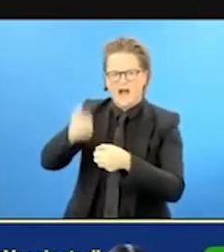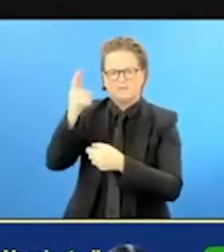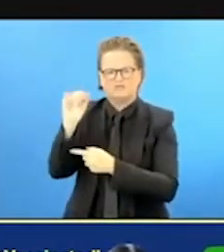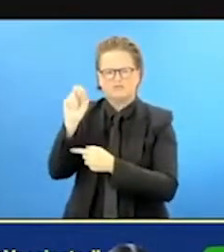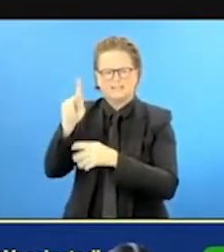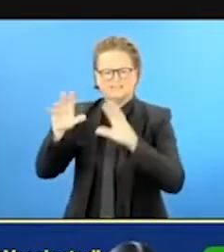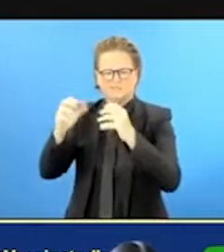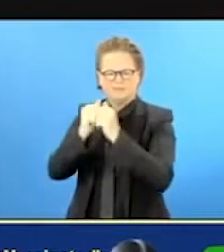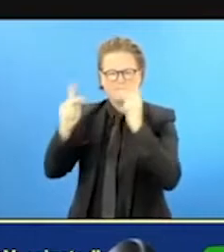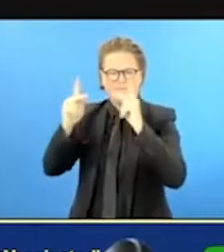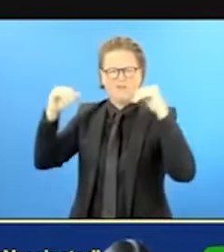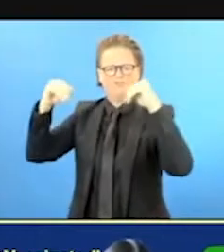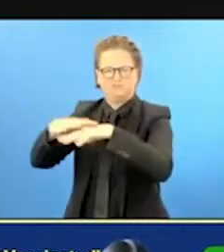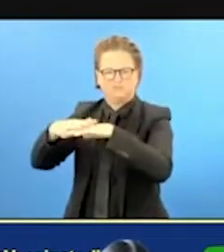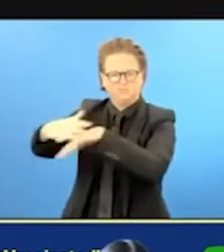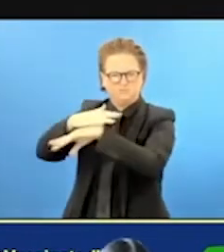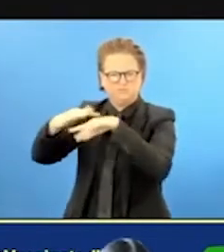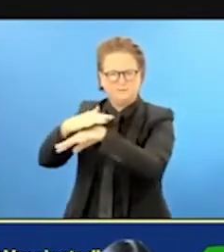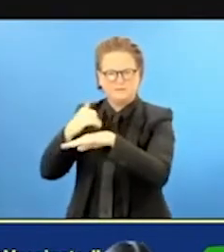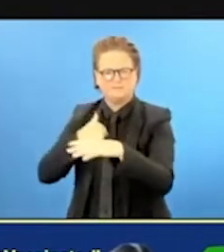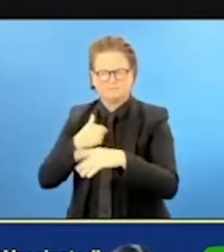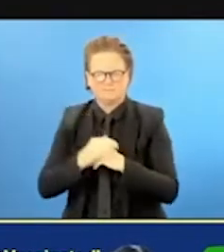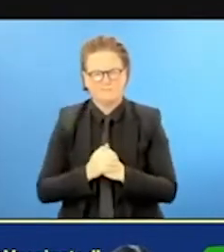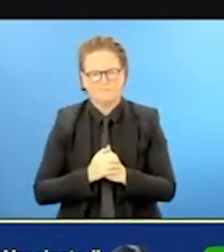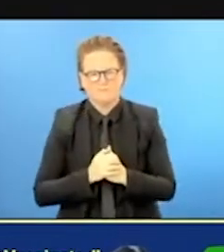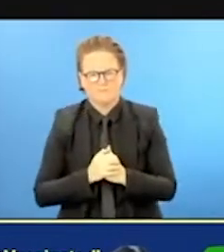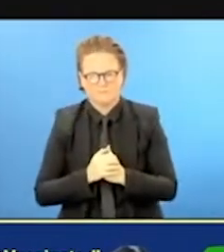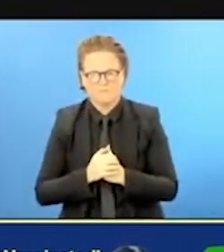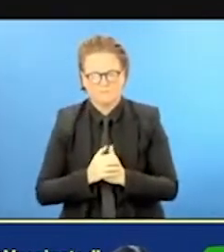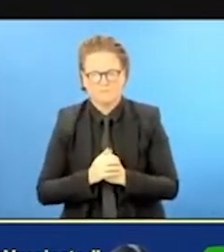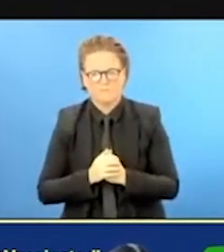treatment facilities. Next slide, please.